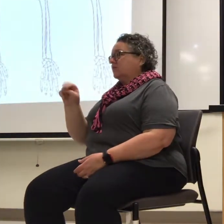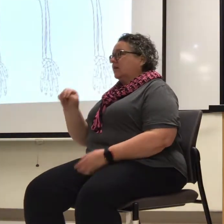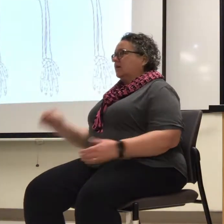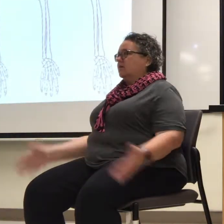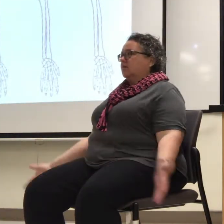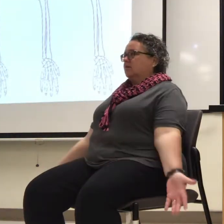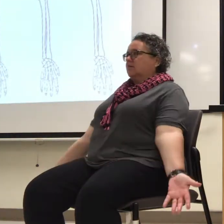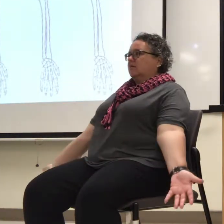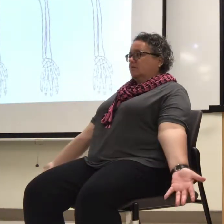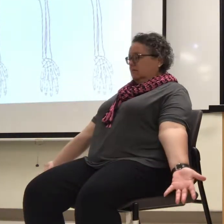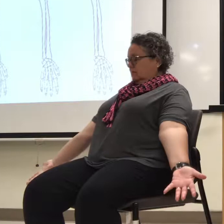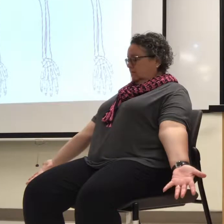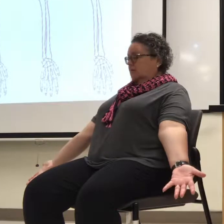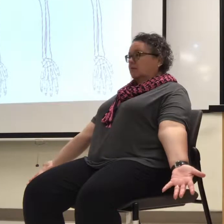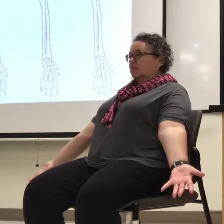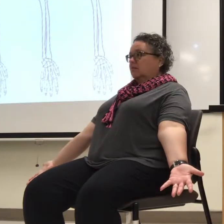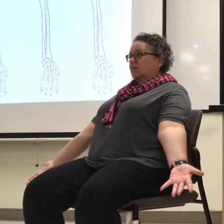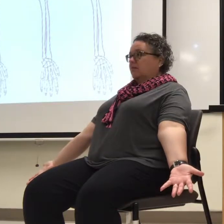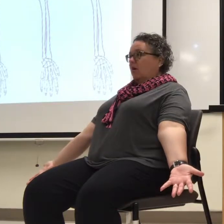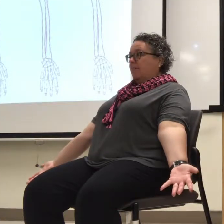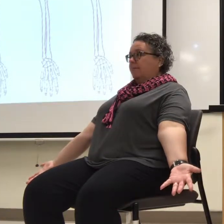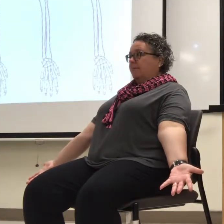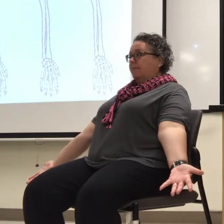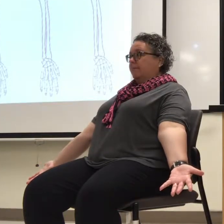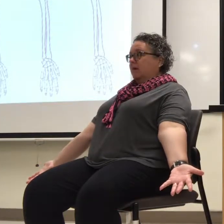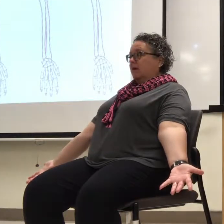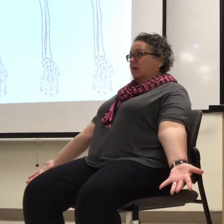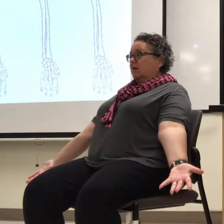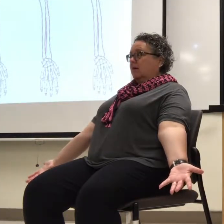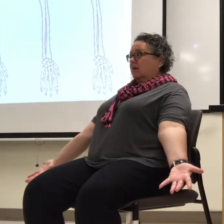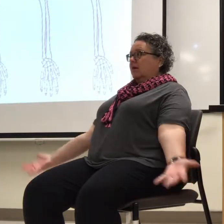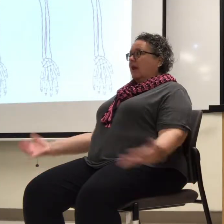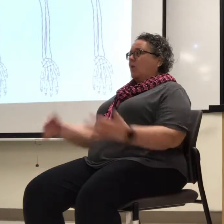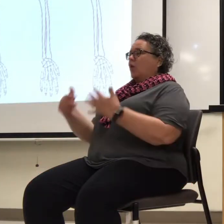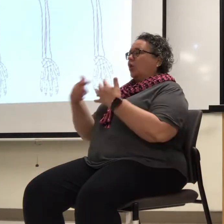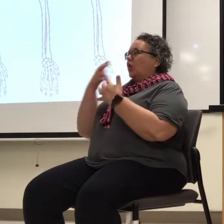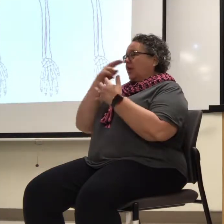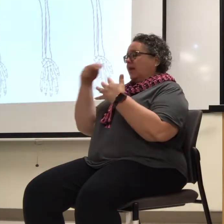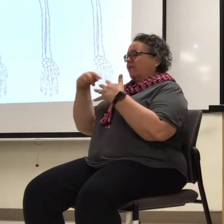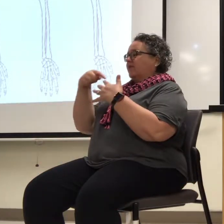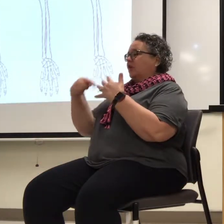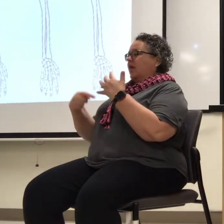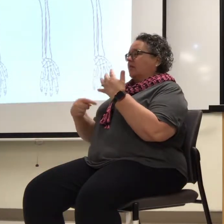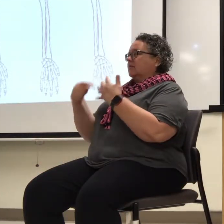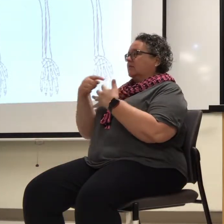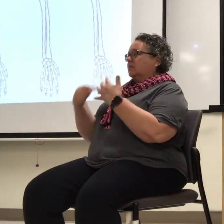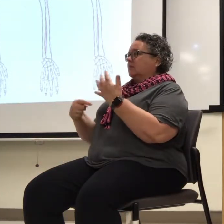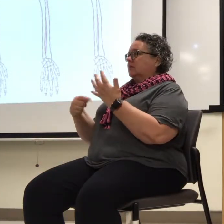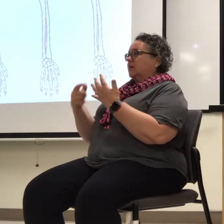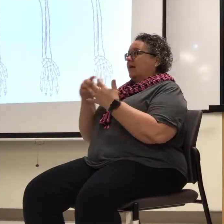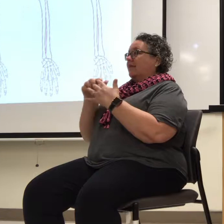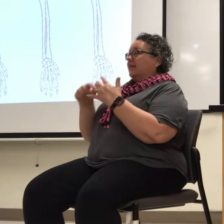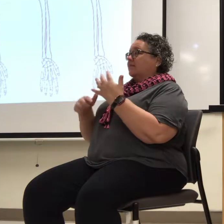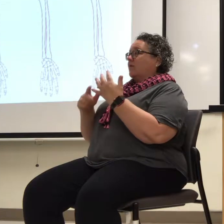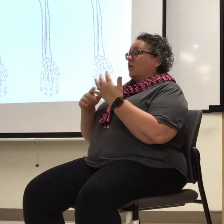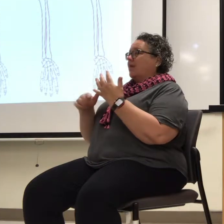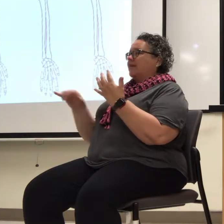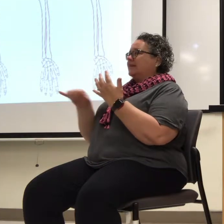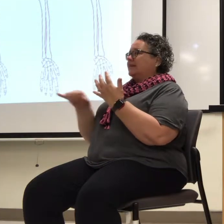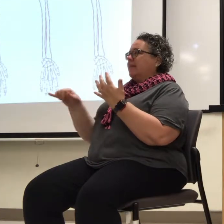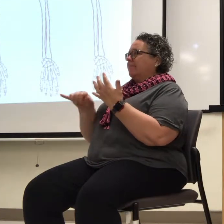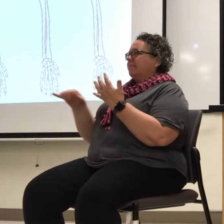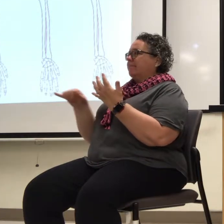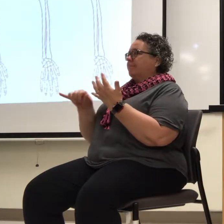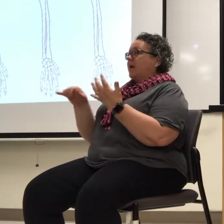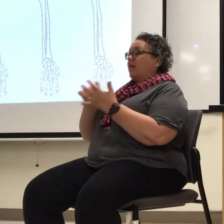anatomical position, your palms face forward, and look at your fingernails. These 4 digits, they're all in the same plane.